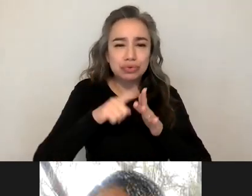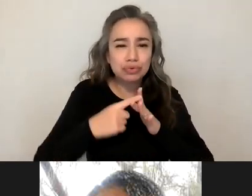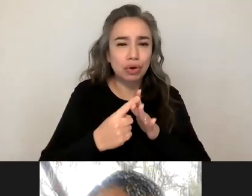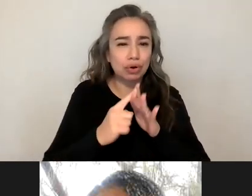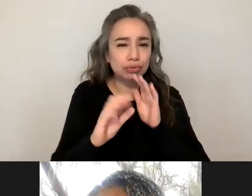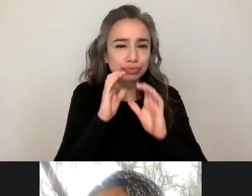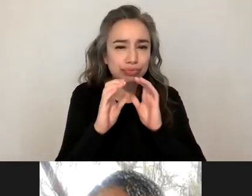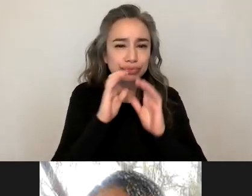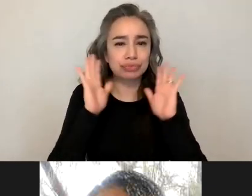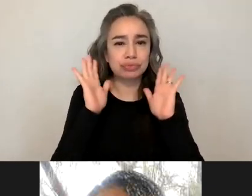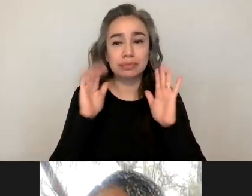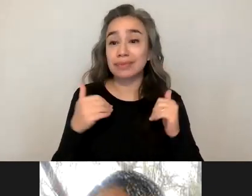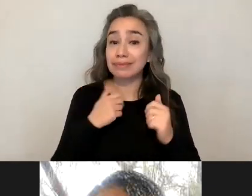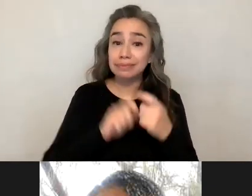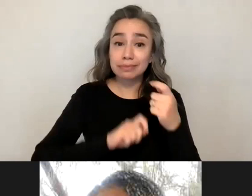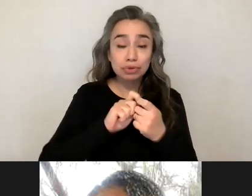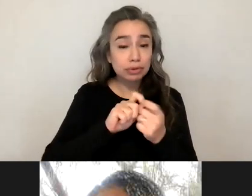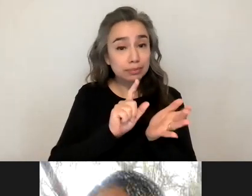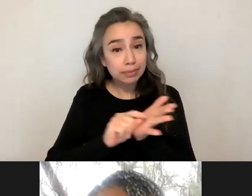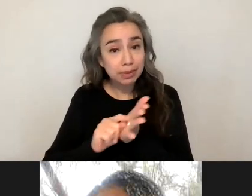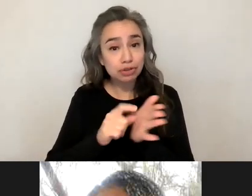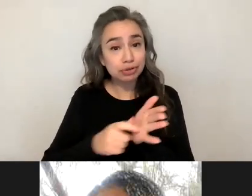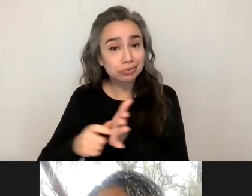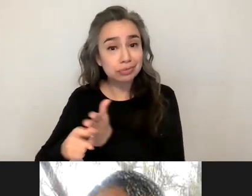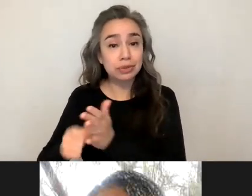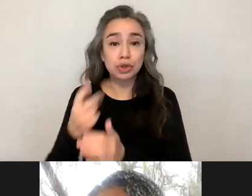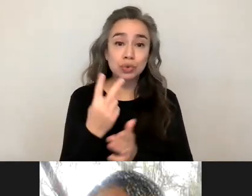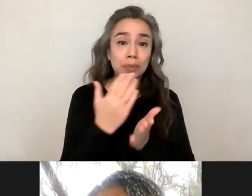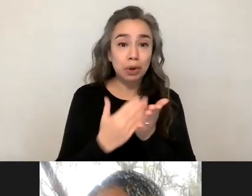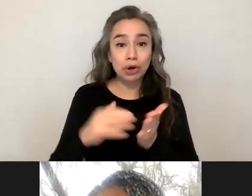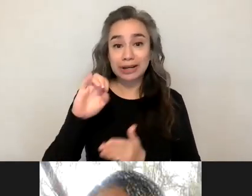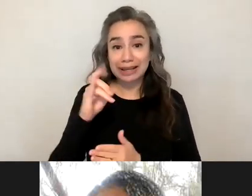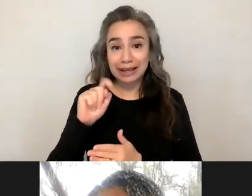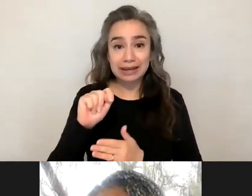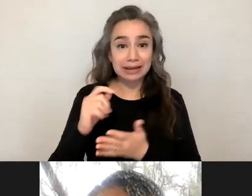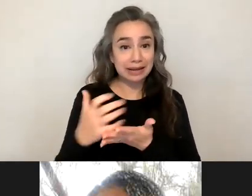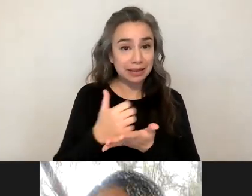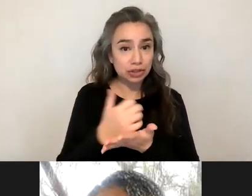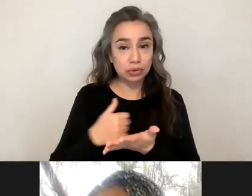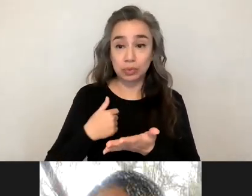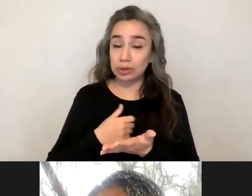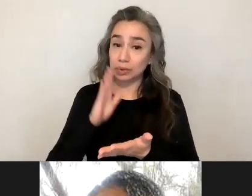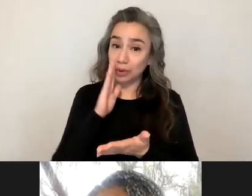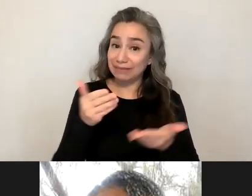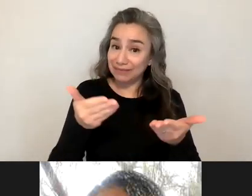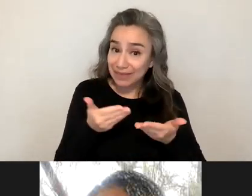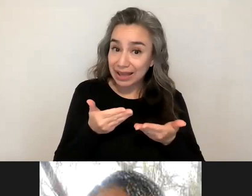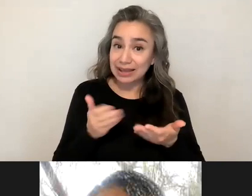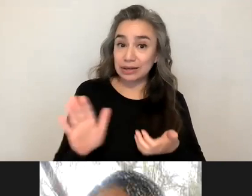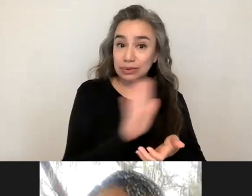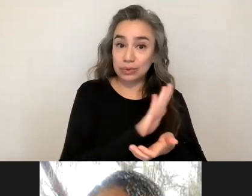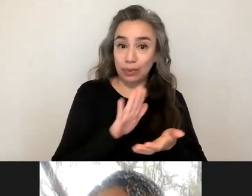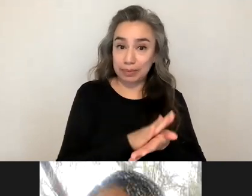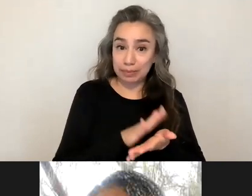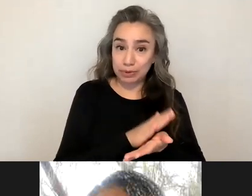particular publications, an edited collection, a two-part edited collection that we're going to invite papers for that has been